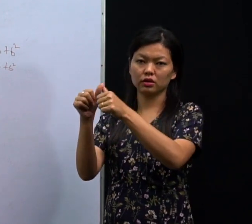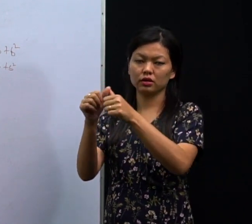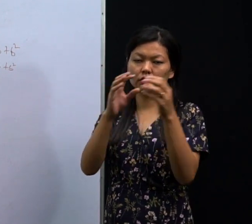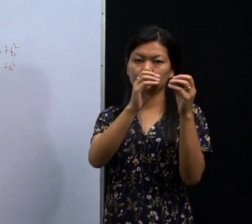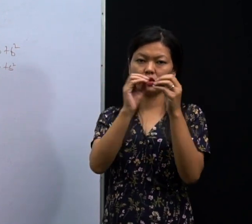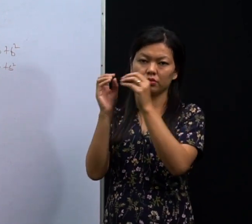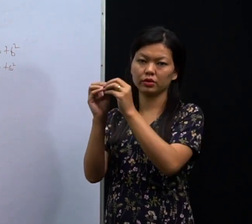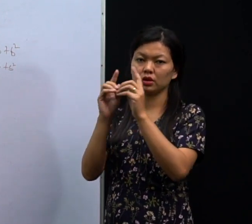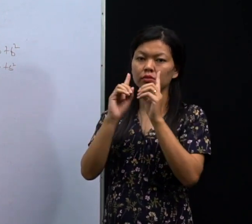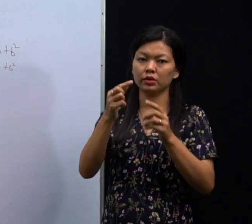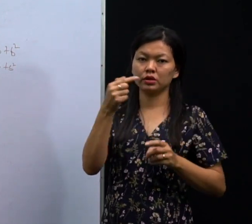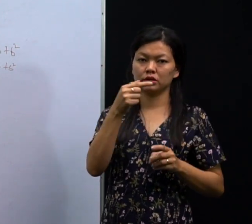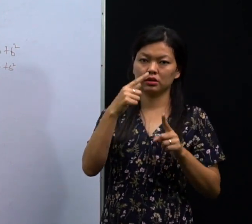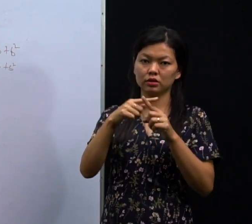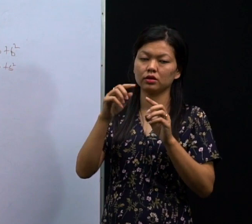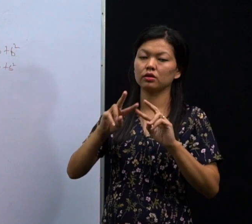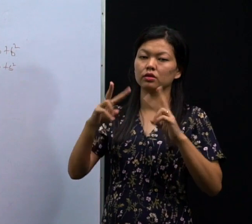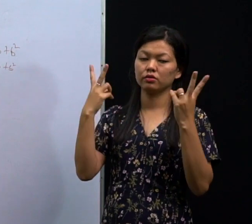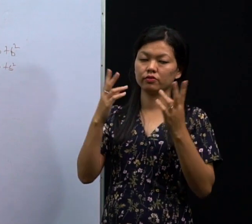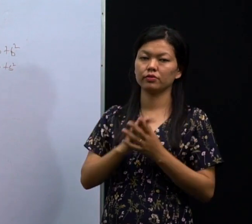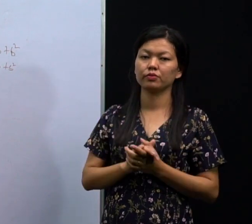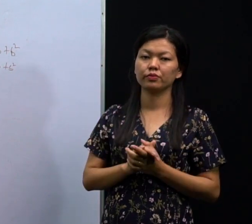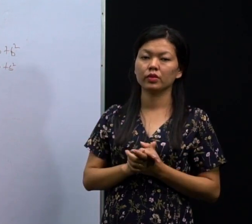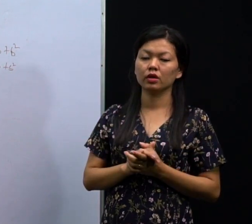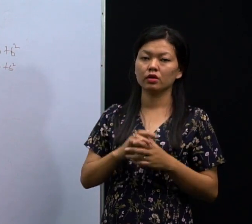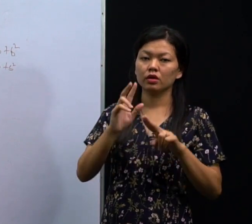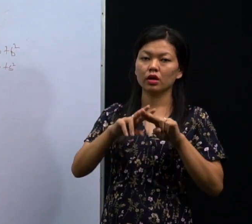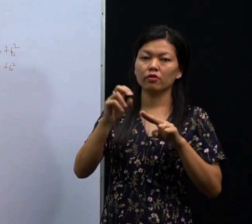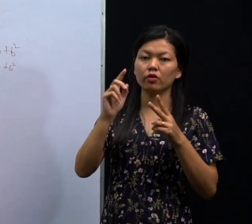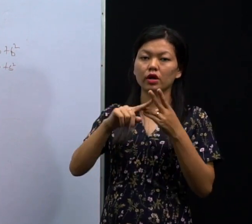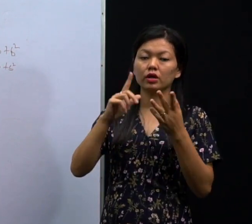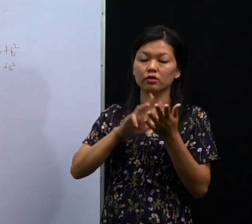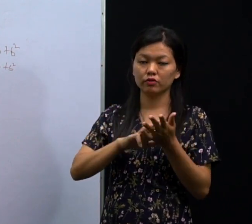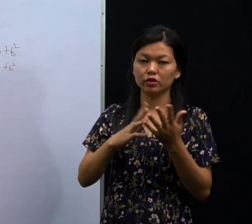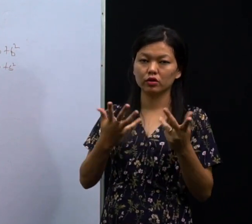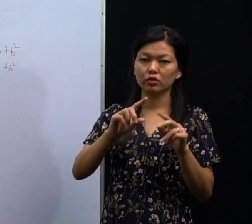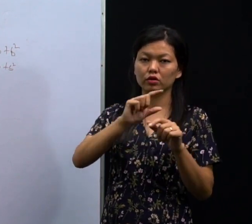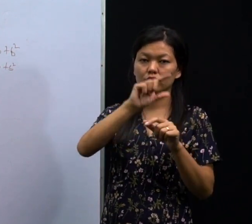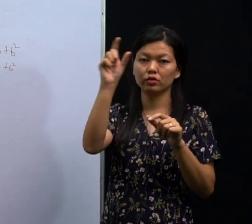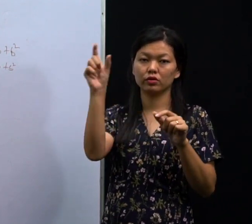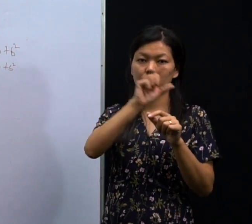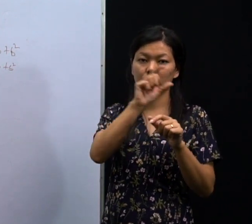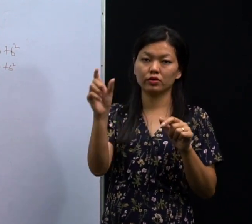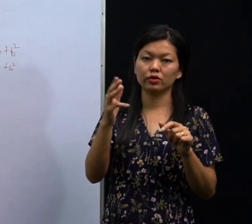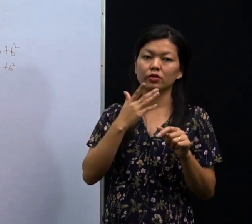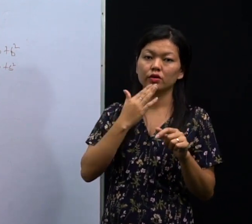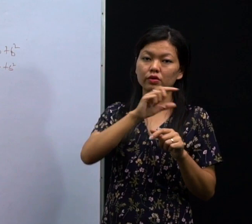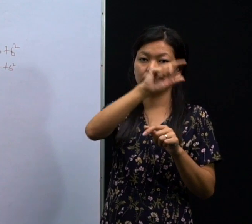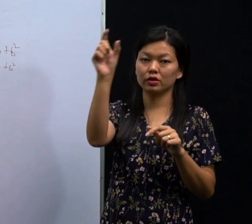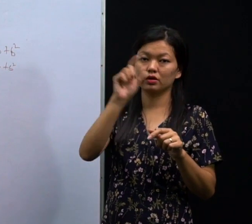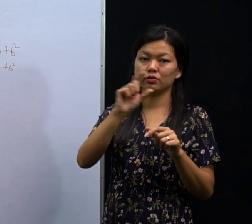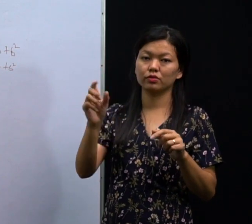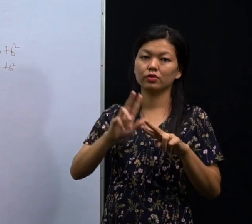sign. How to multiply? You apply rainbow method. A into a square. Listen to this. A into minus